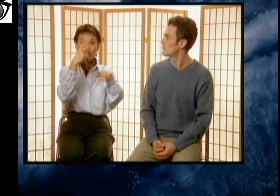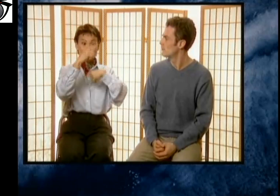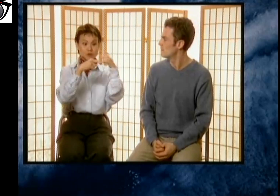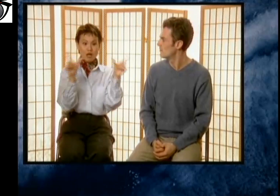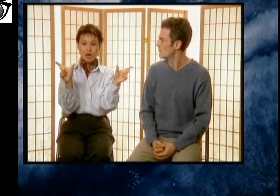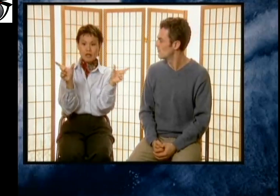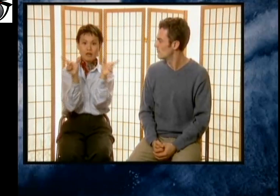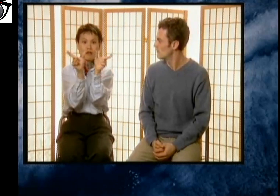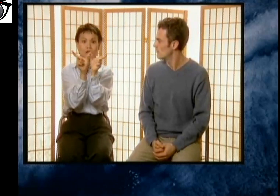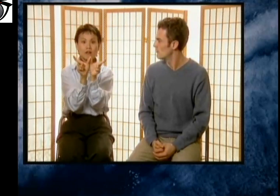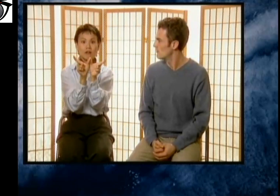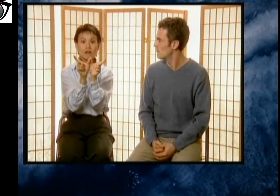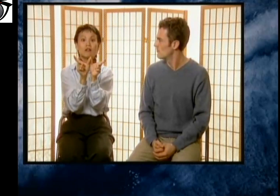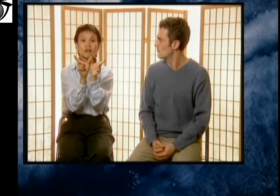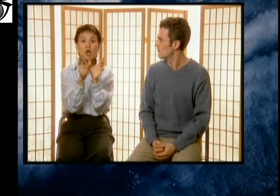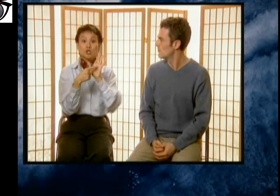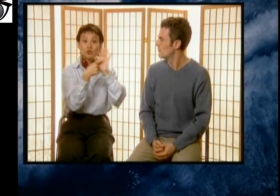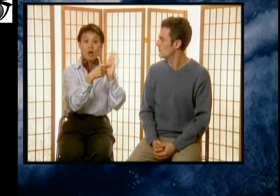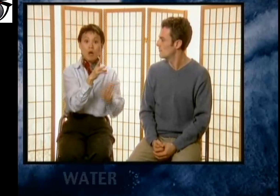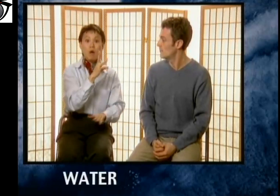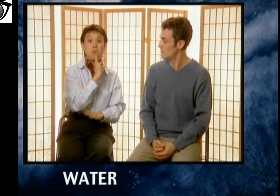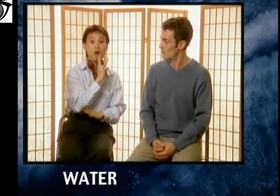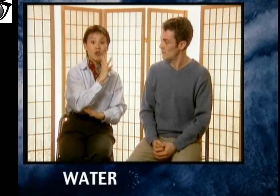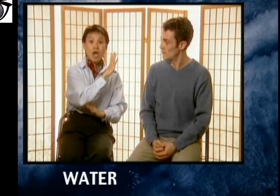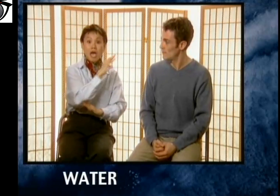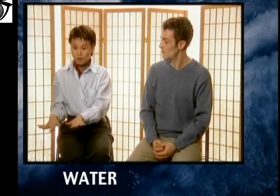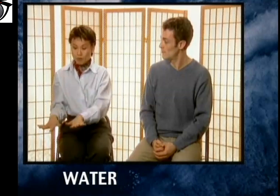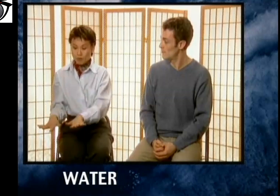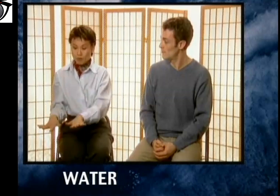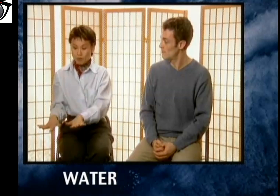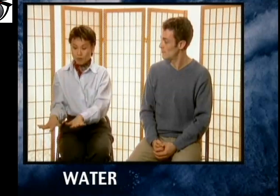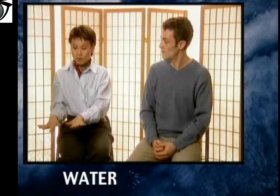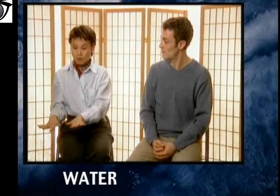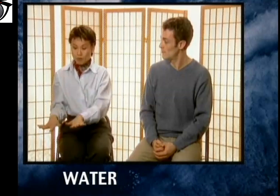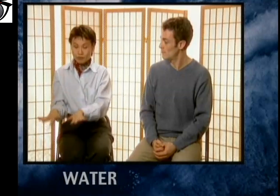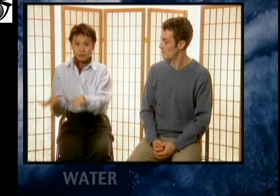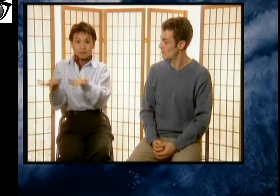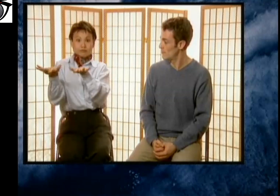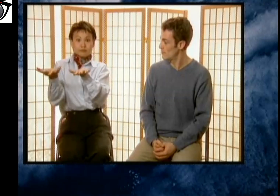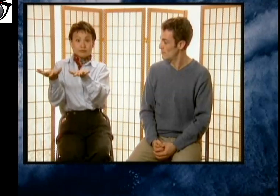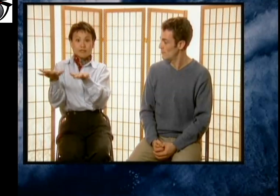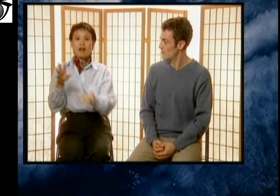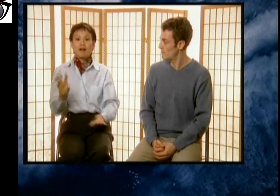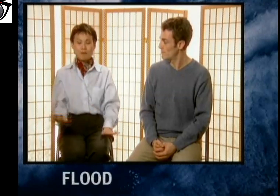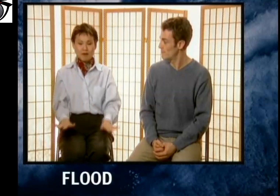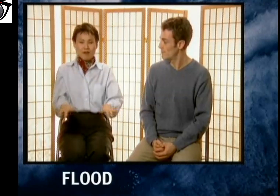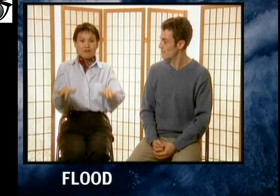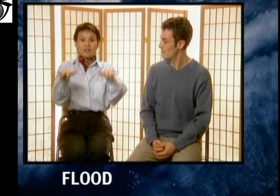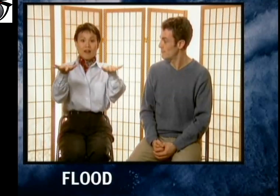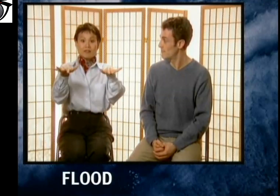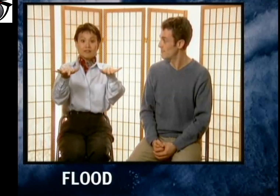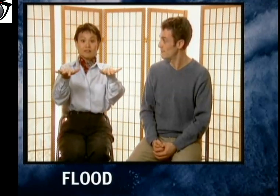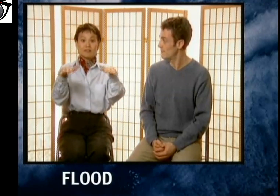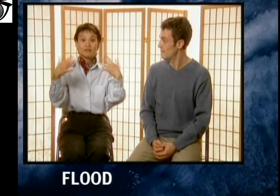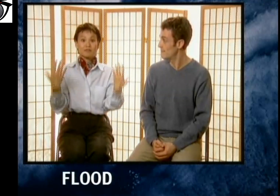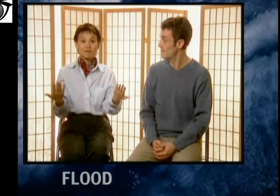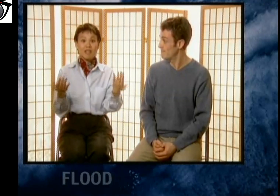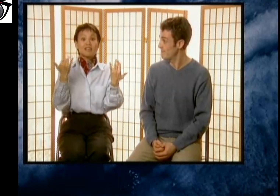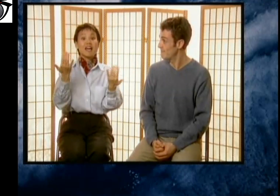That's a compound sign of water and showing the water rising.